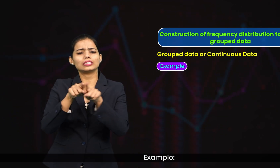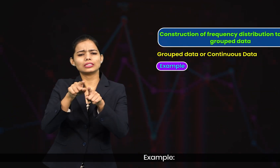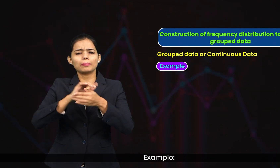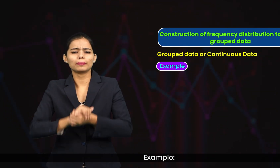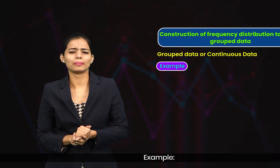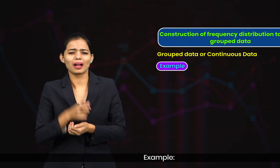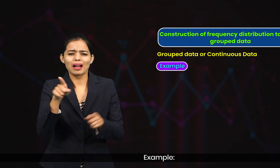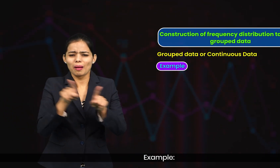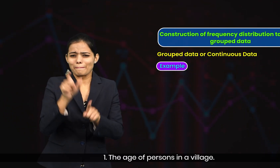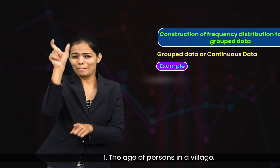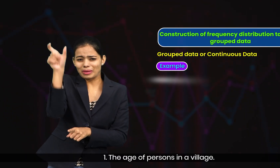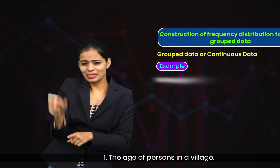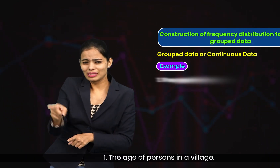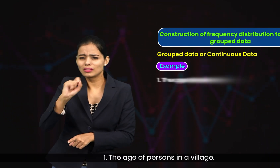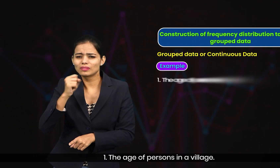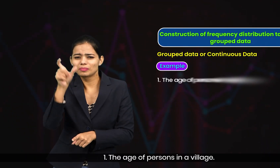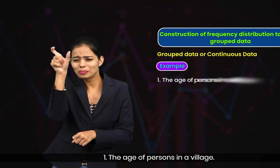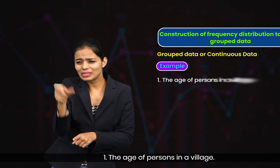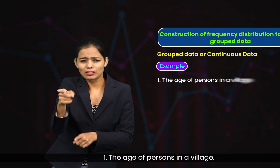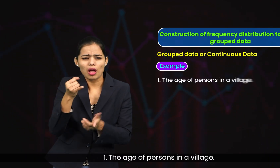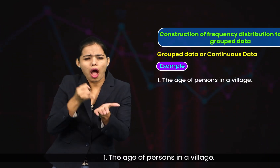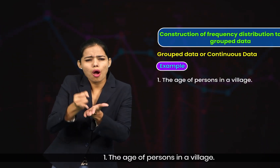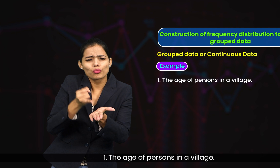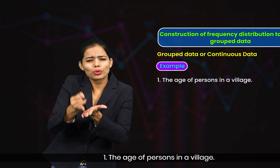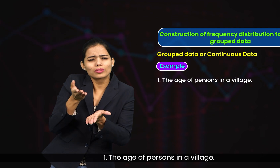Example: the age of person in a village.